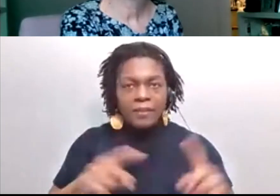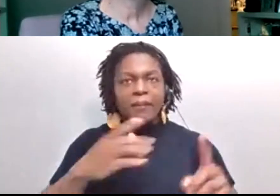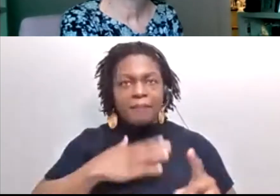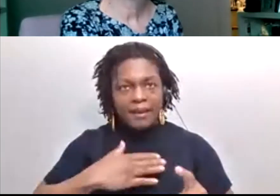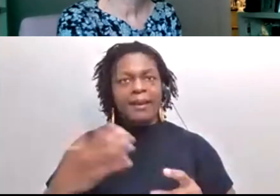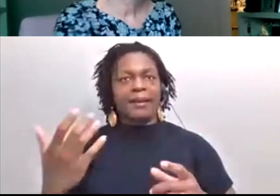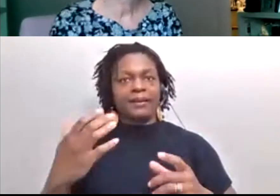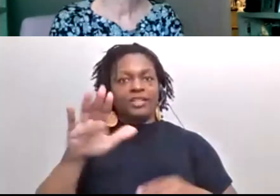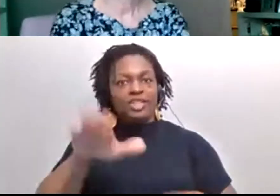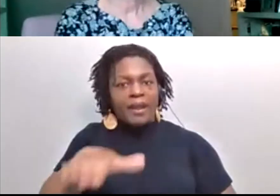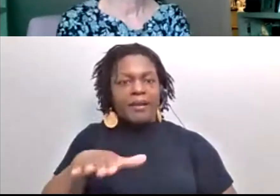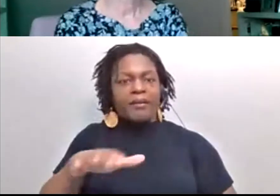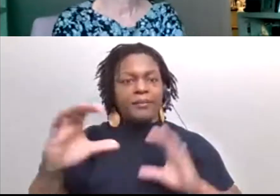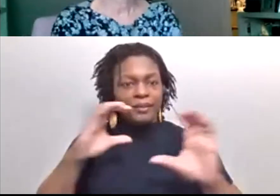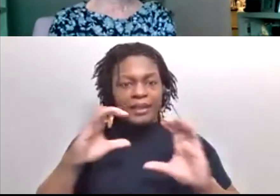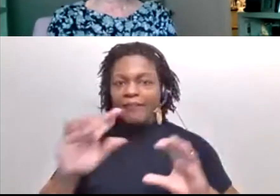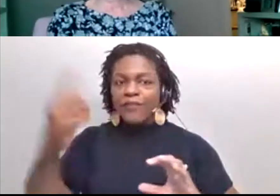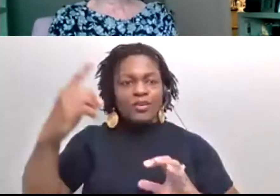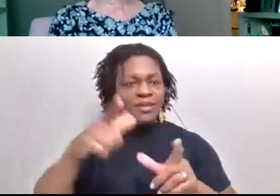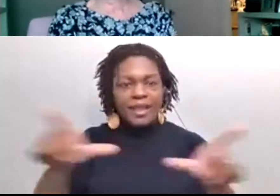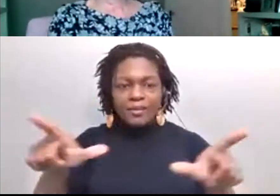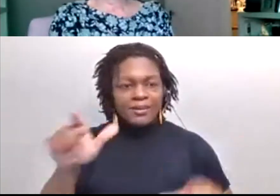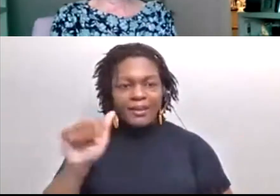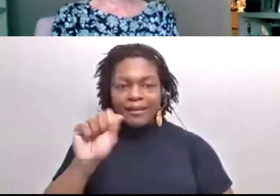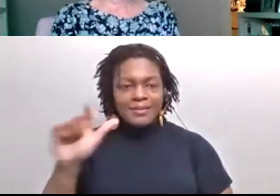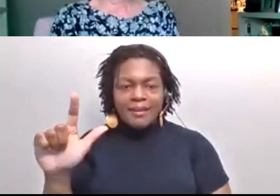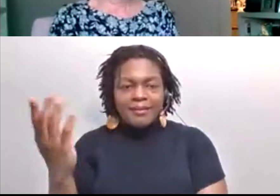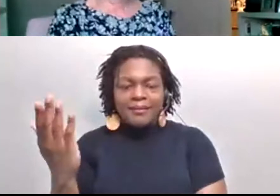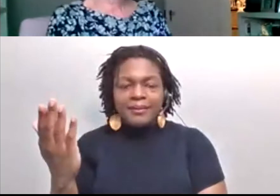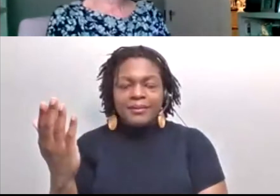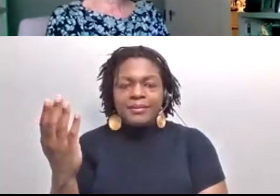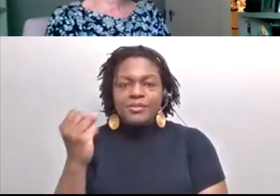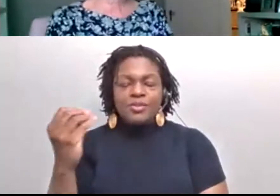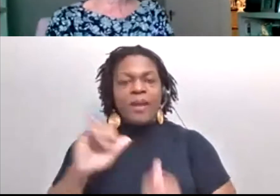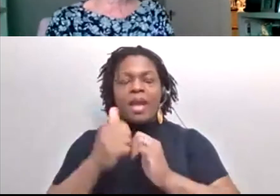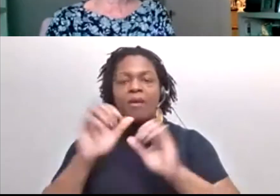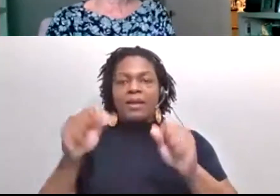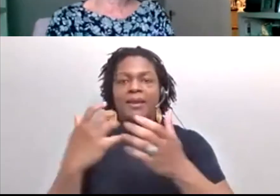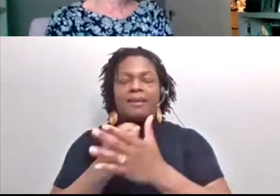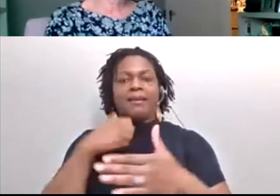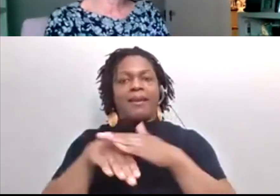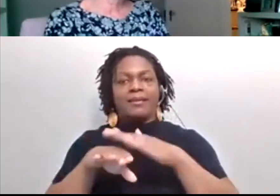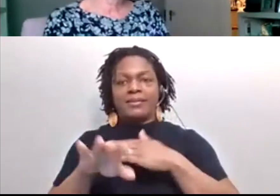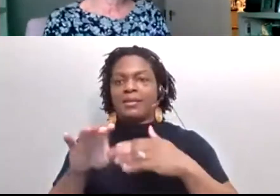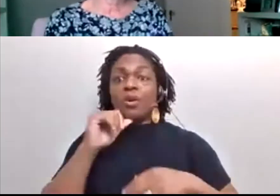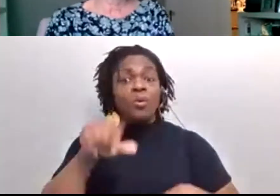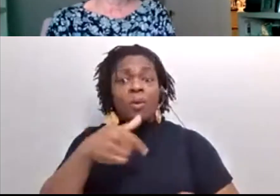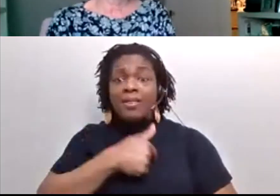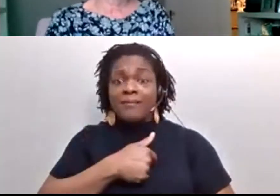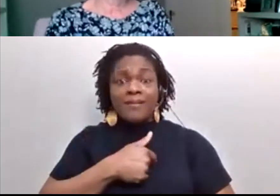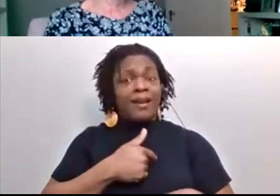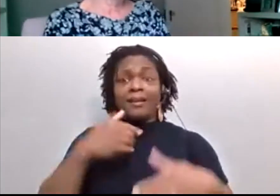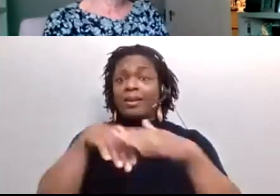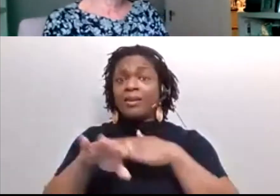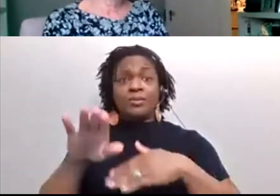first language, ASL. So how can he access that? He does not qualify to go into the school